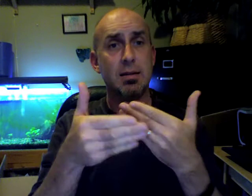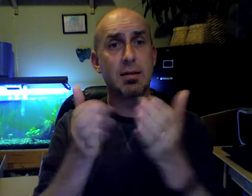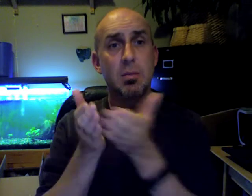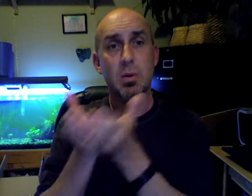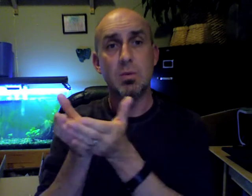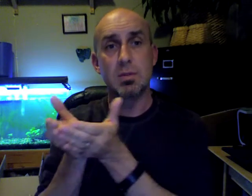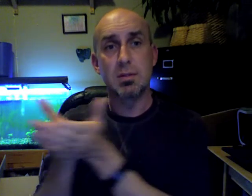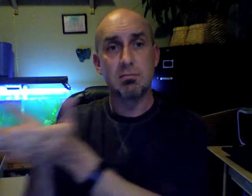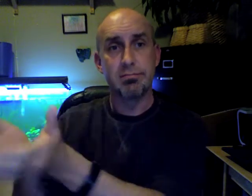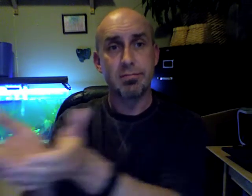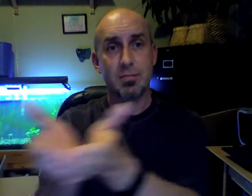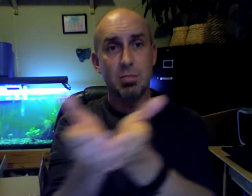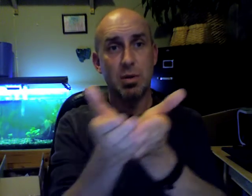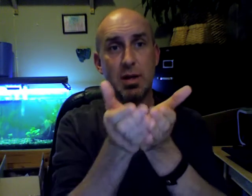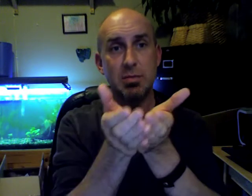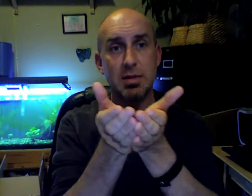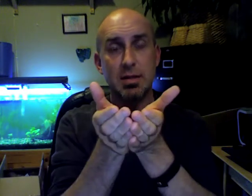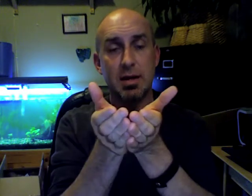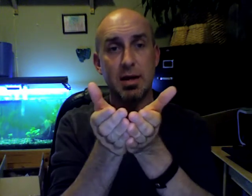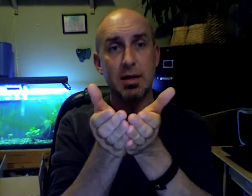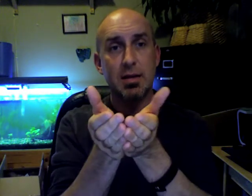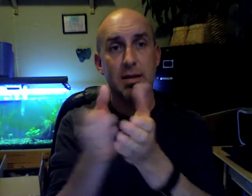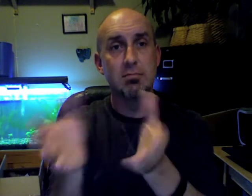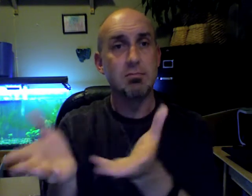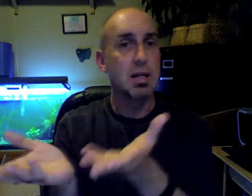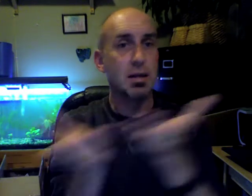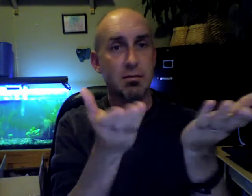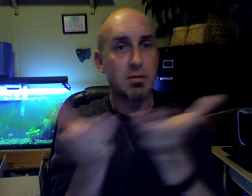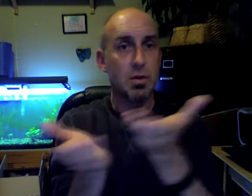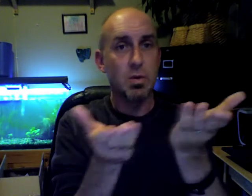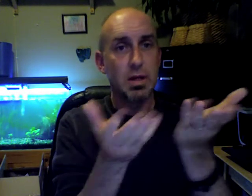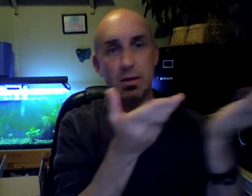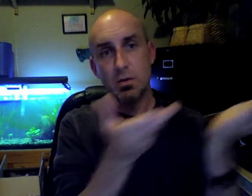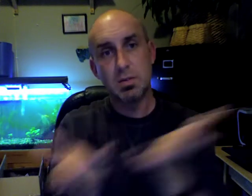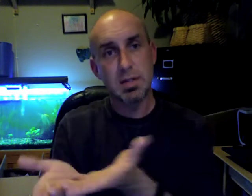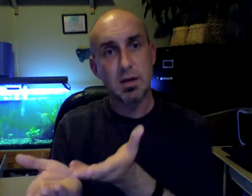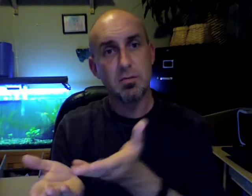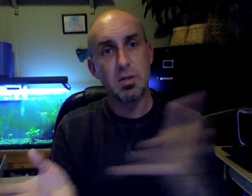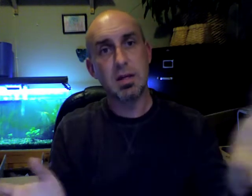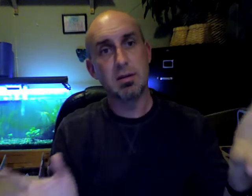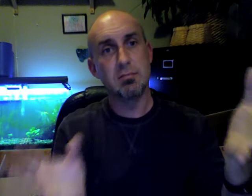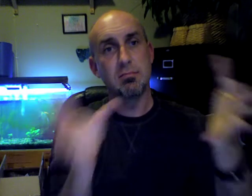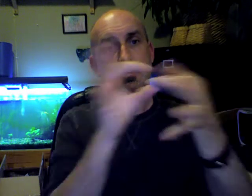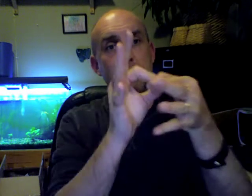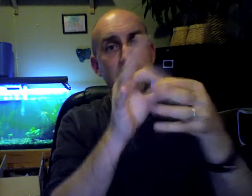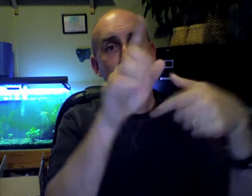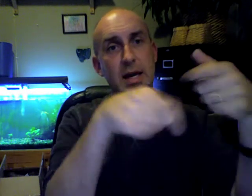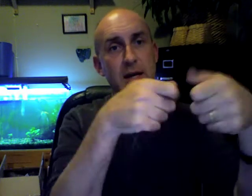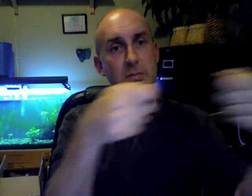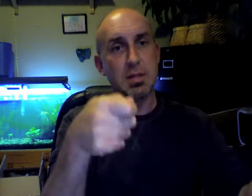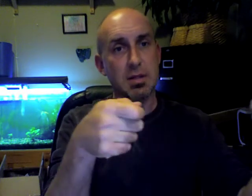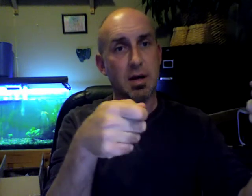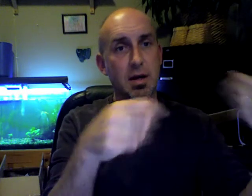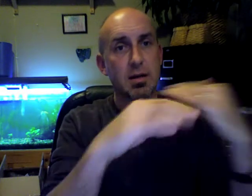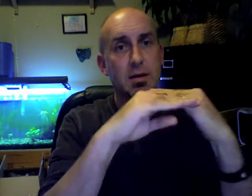that the boats pull up to the dock, and then they can load and unload stuff, or they can tie up to the dock there,